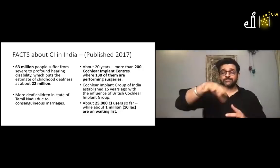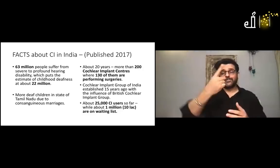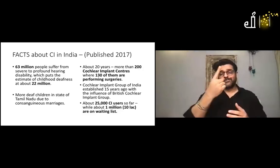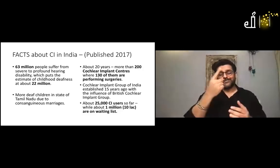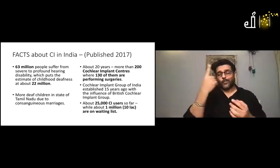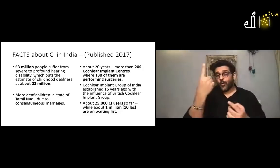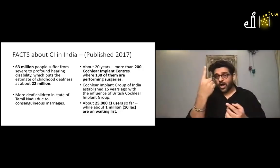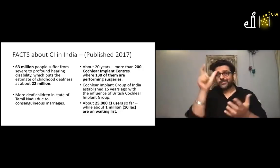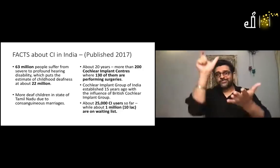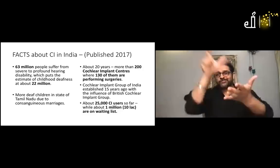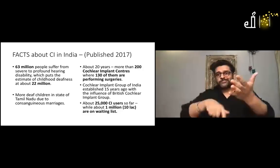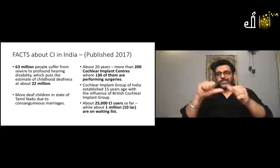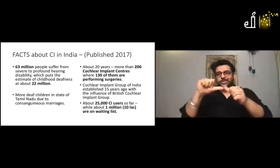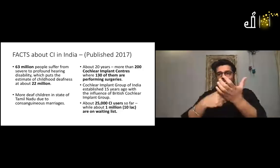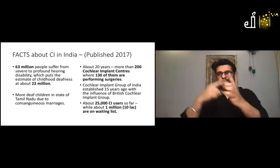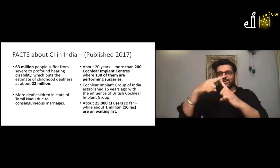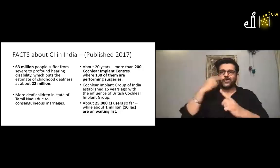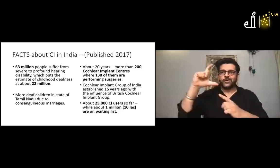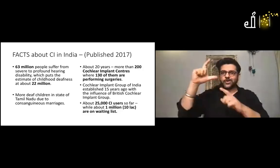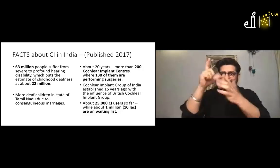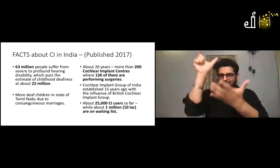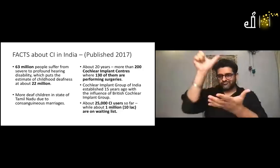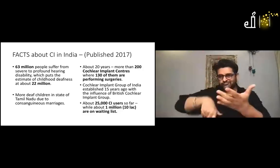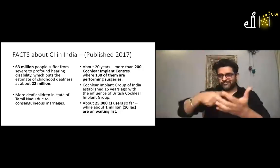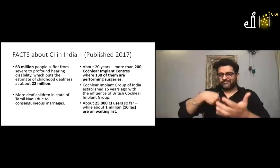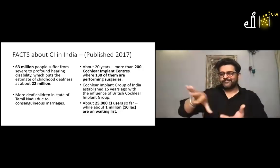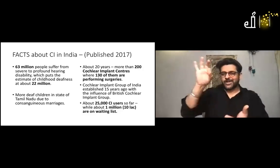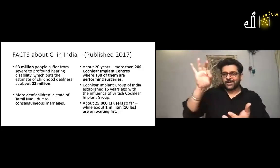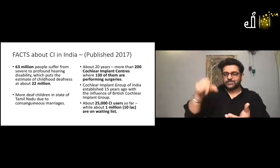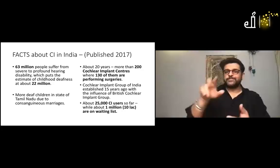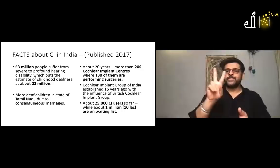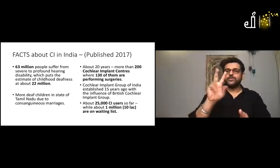what is it about? One article I found out